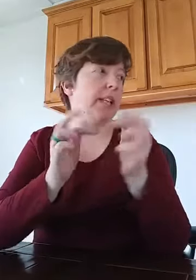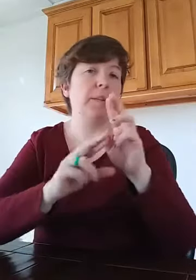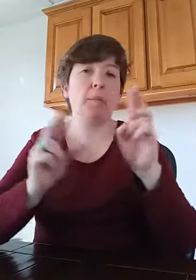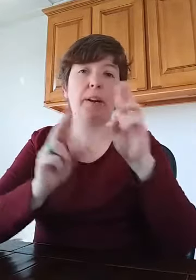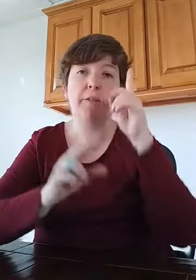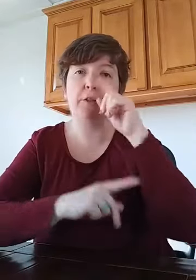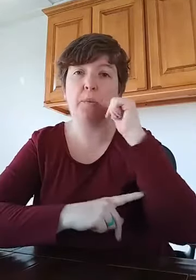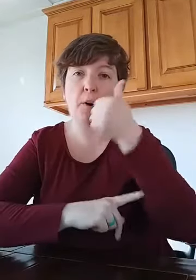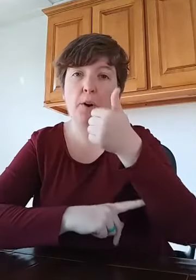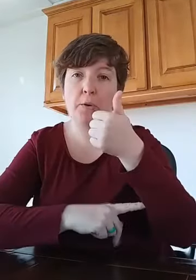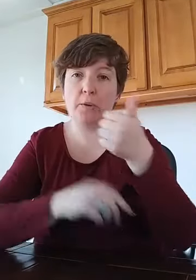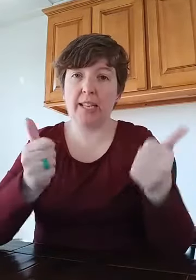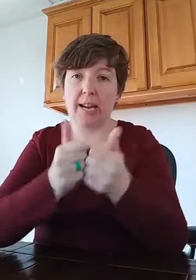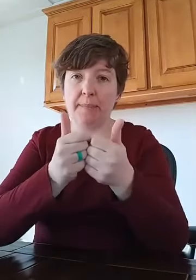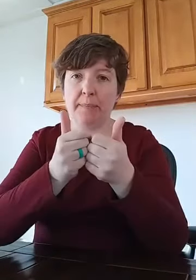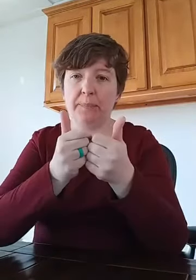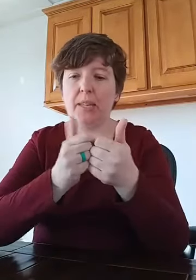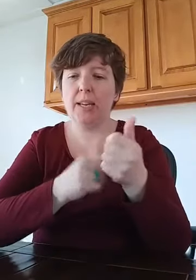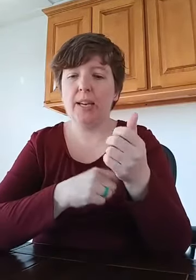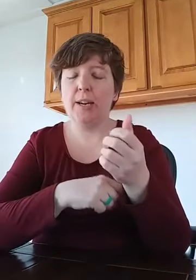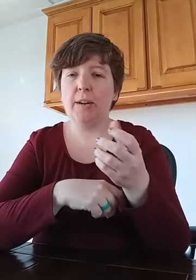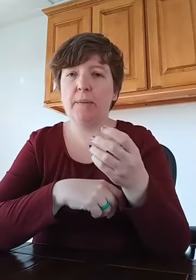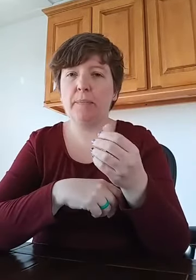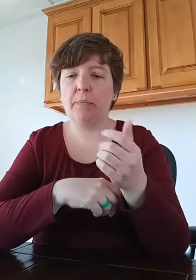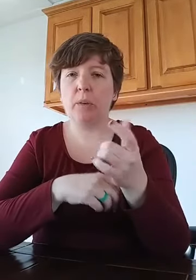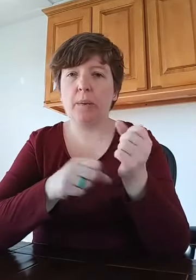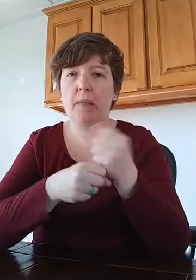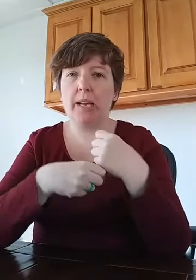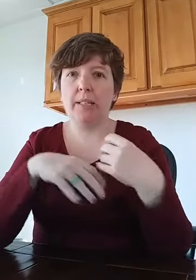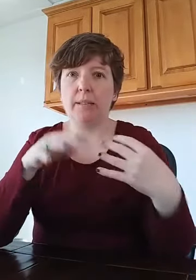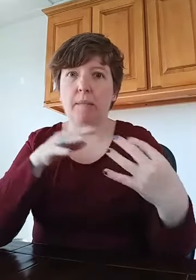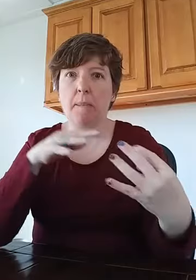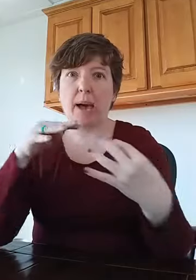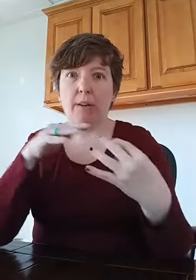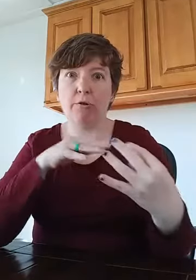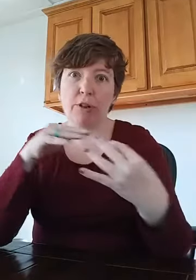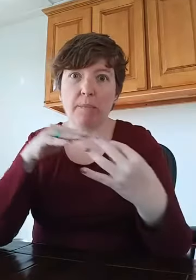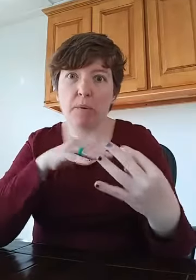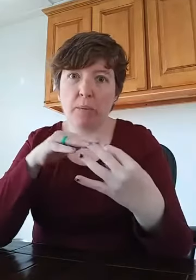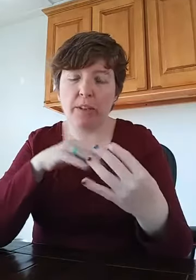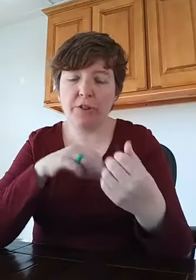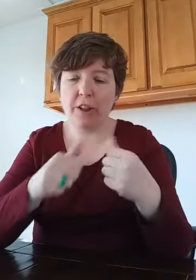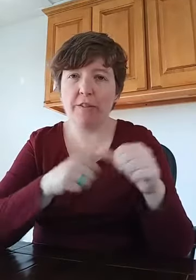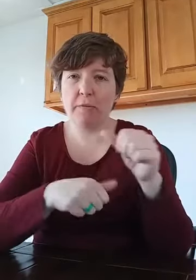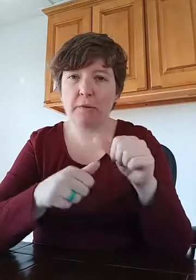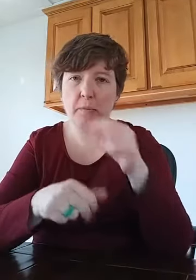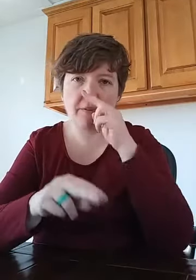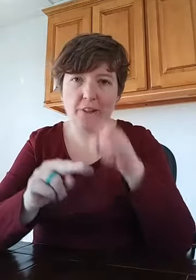them ready for tomorrow's game. We're going to play some Battleship with each other, which should be fun.